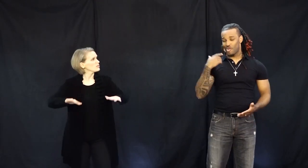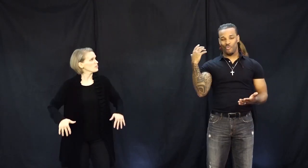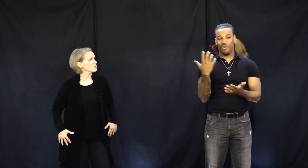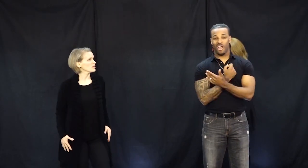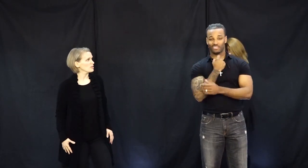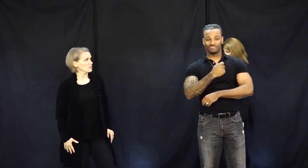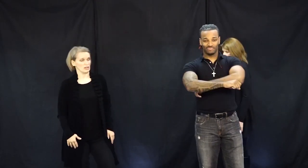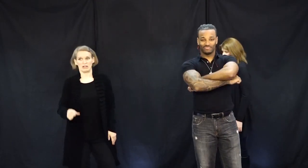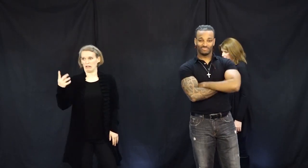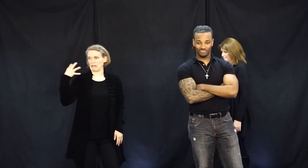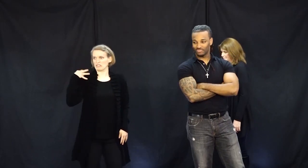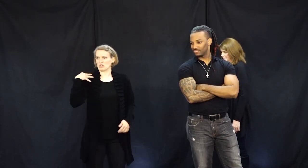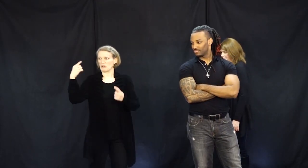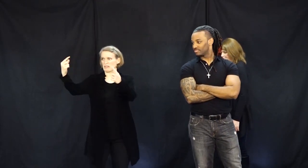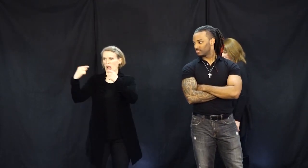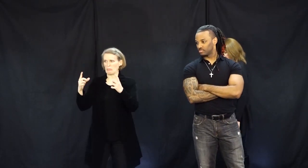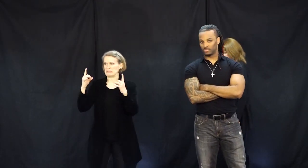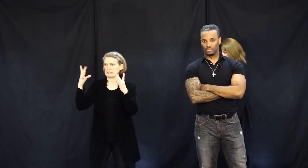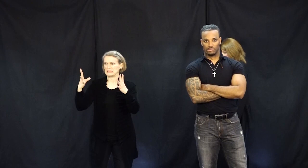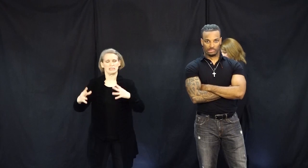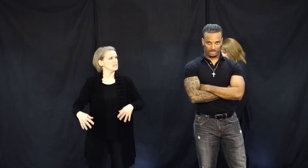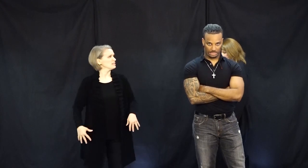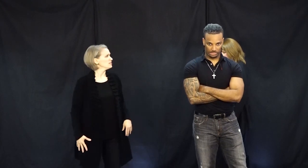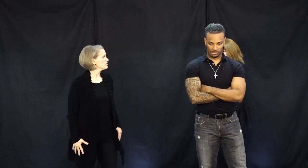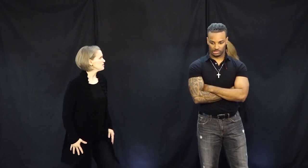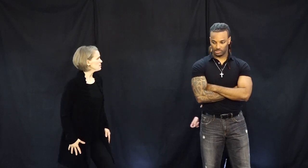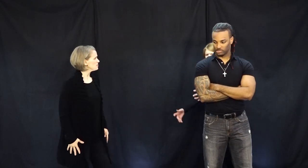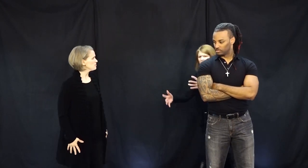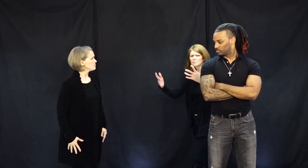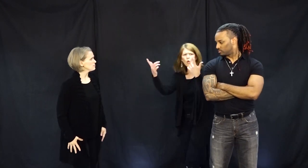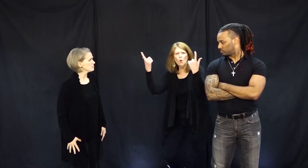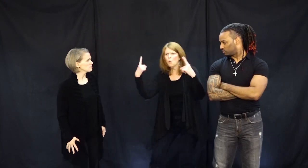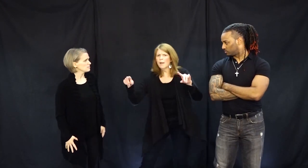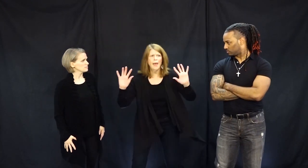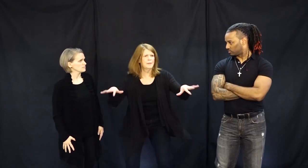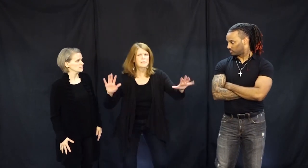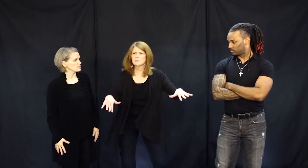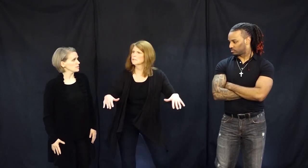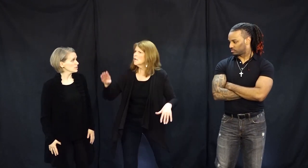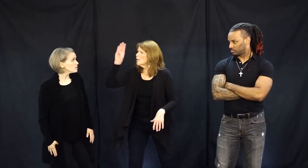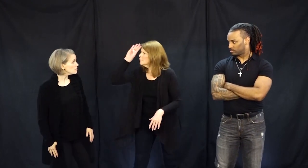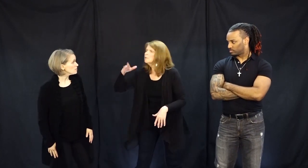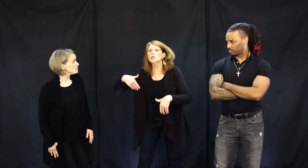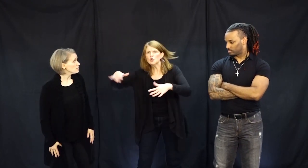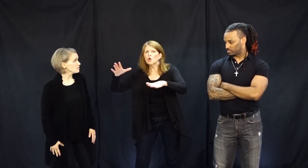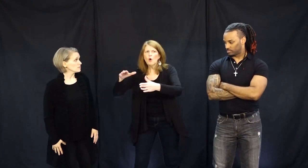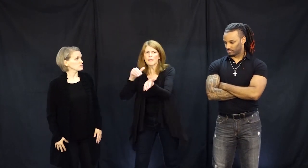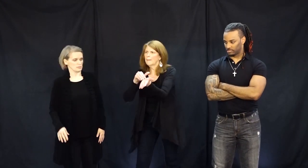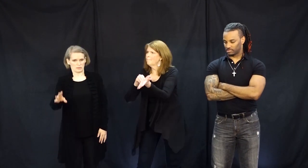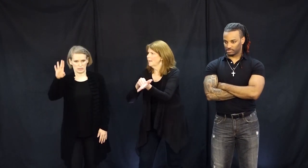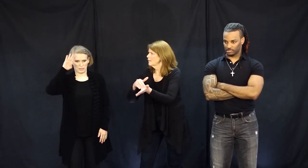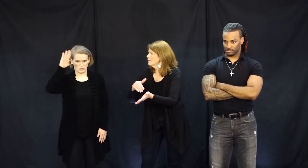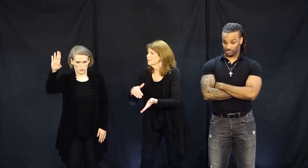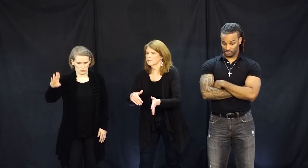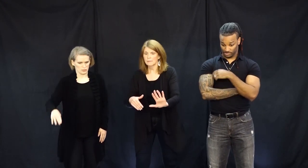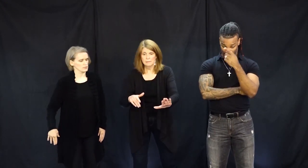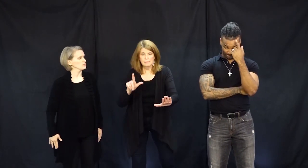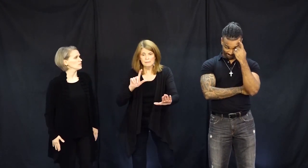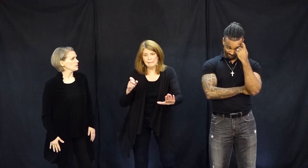the general. This should be fun. What is the meaning of this, Mr. Burr? Get a medic for the general. Yes, sir. Lee, you will never agree